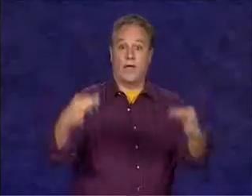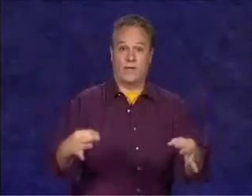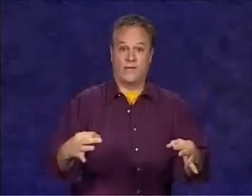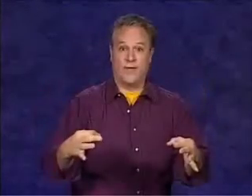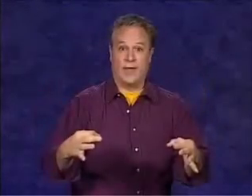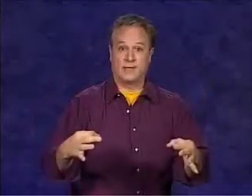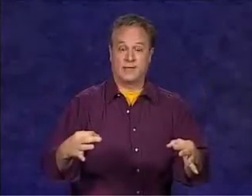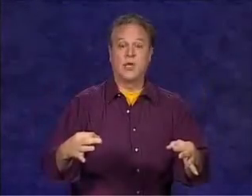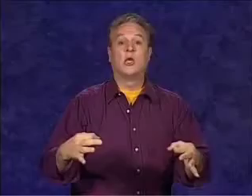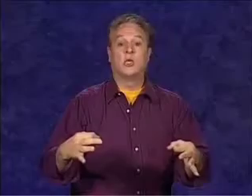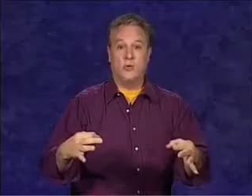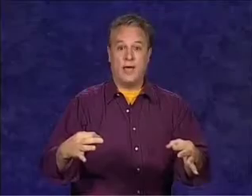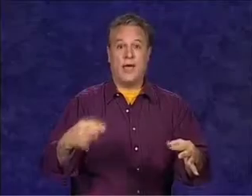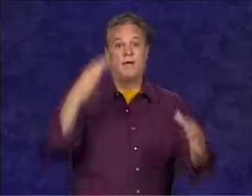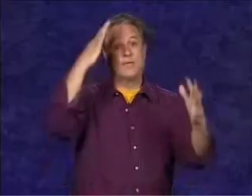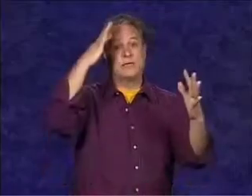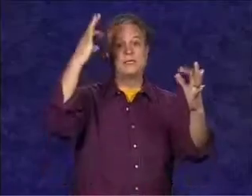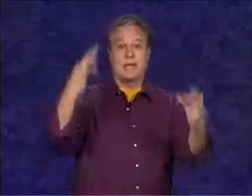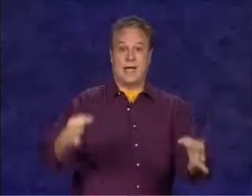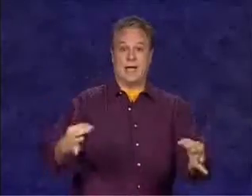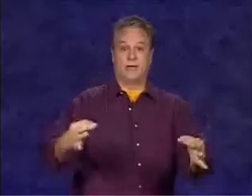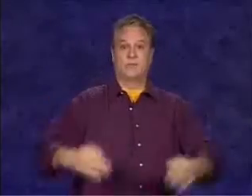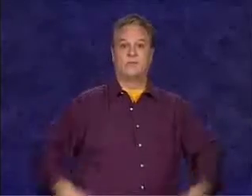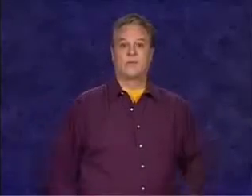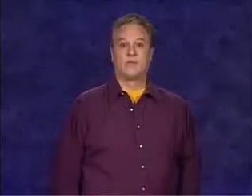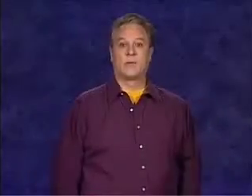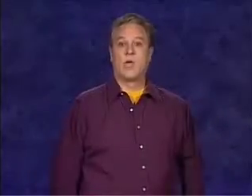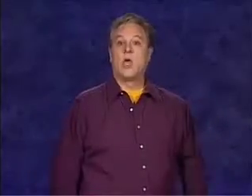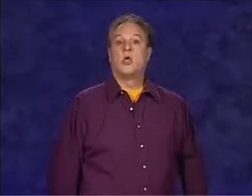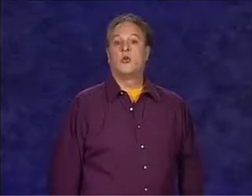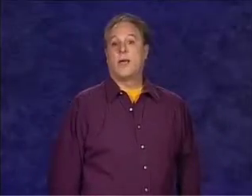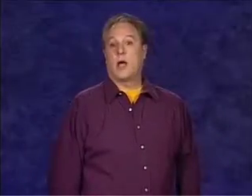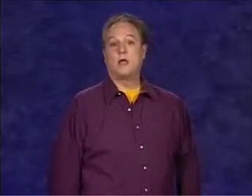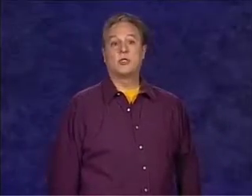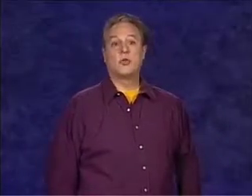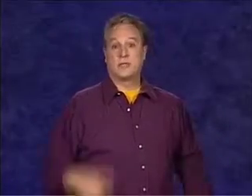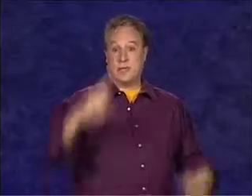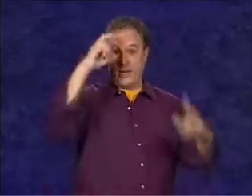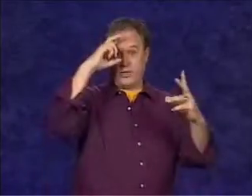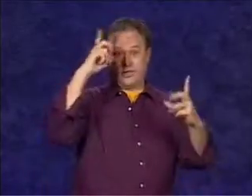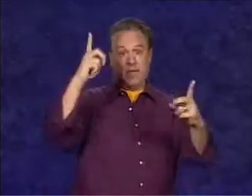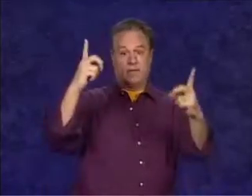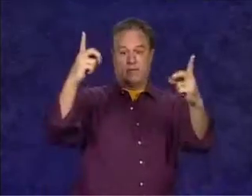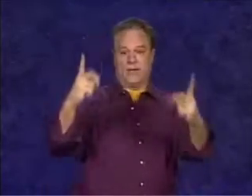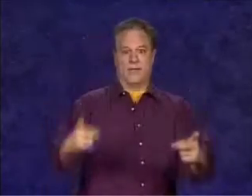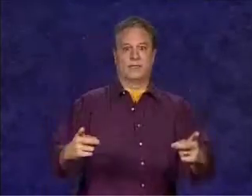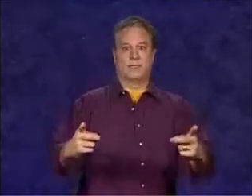the facts, you have decided. You may also use the letter D to make this